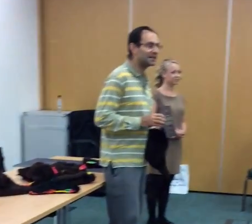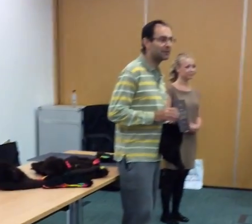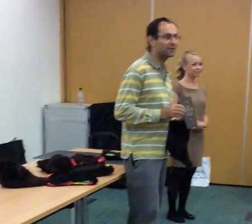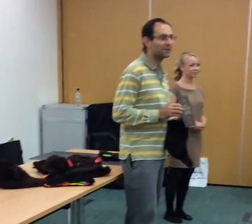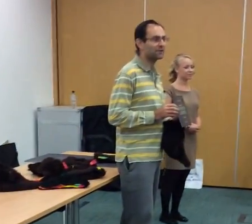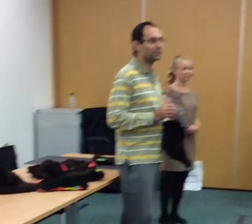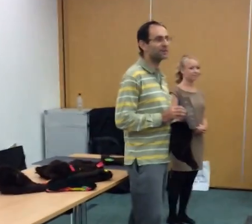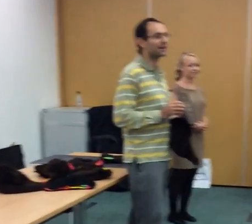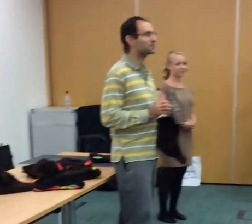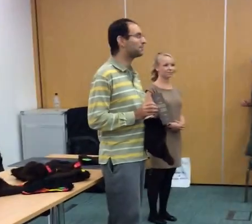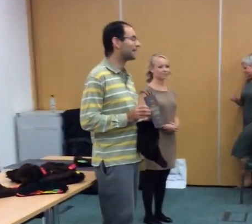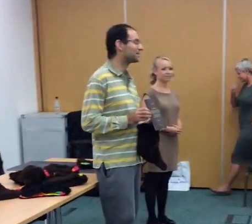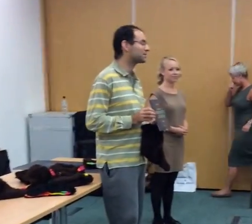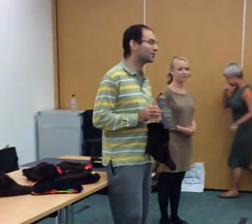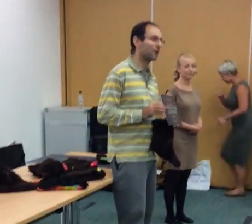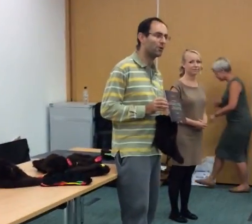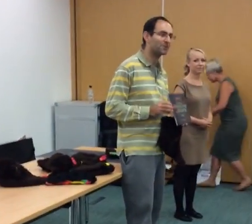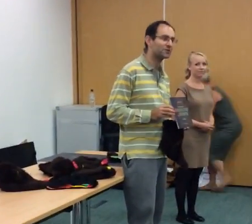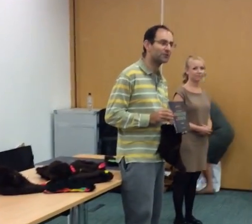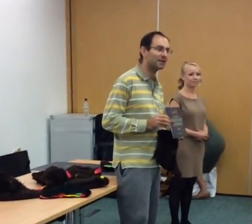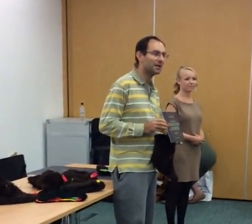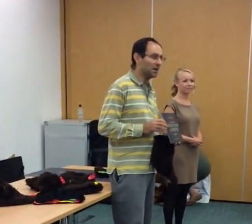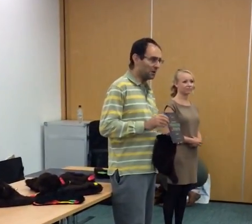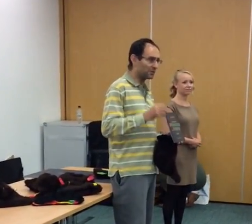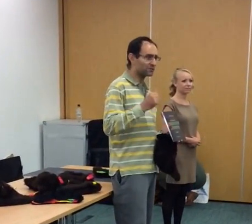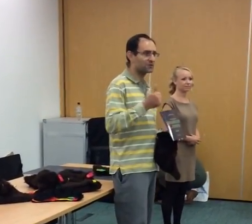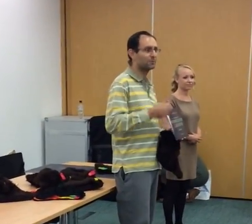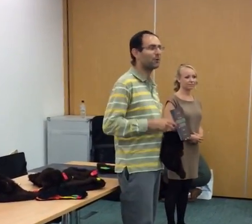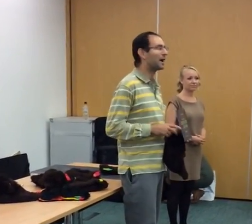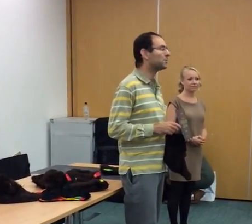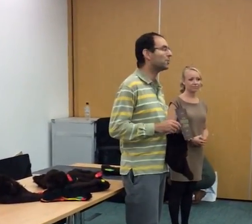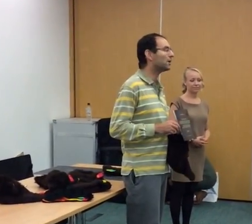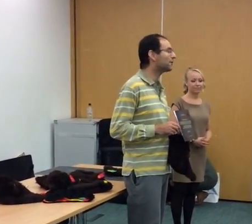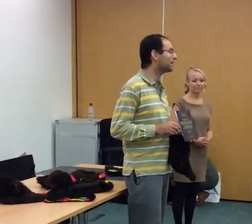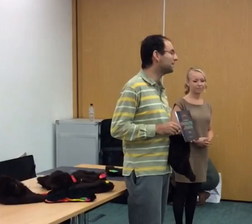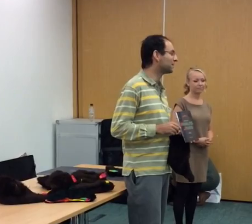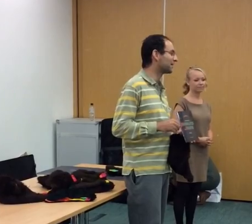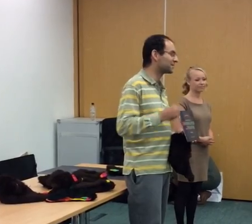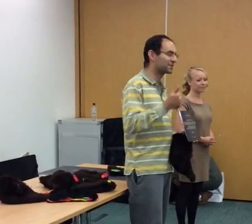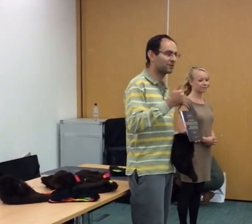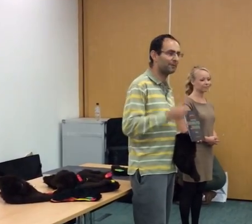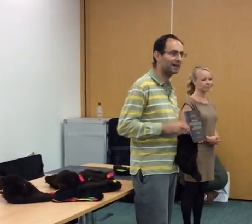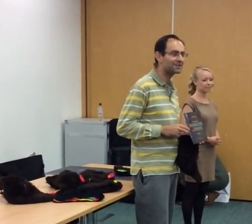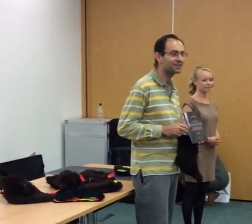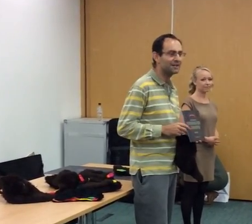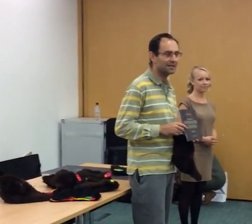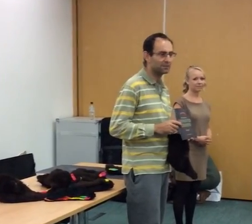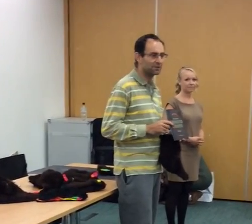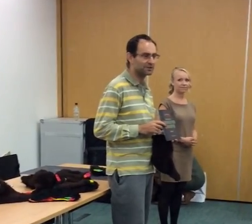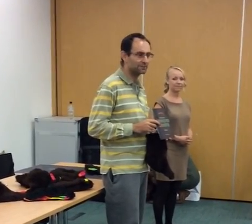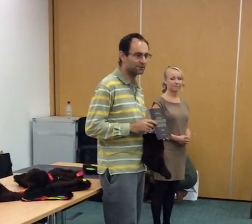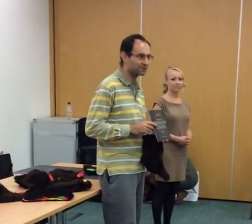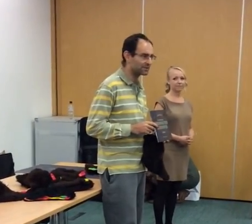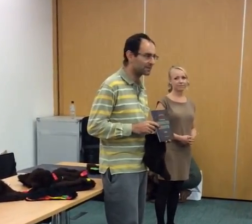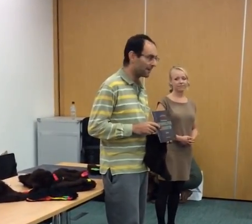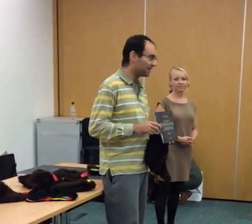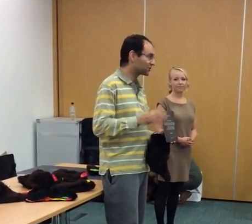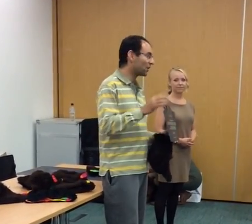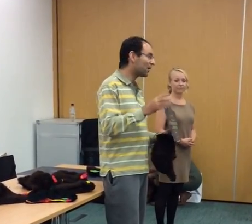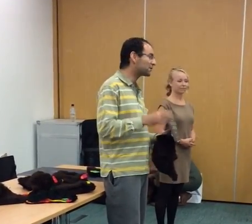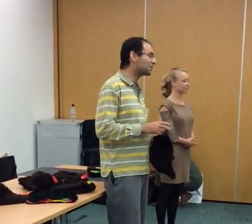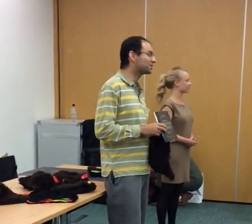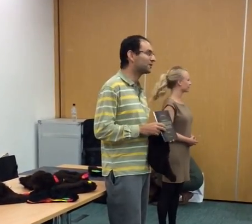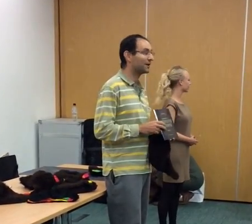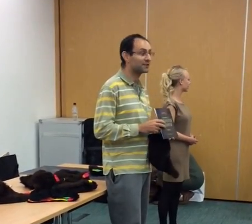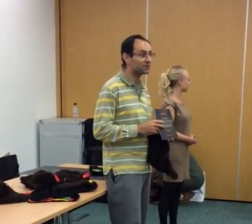been going a year. We've given £3,000 to Great Ormond Street. We also support animal welfare with emphasis on bears and community projects.